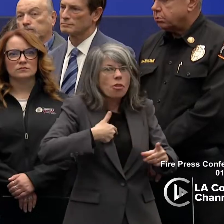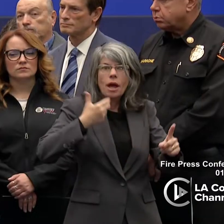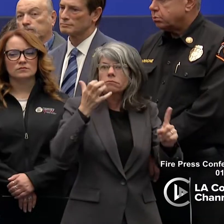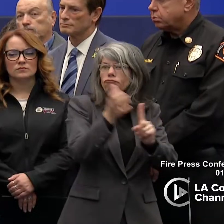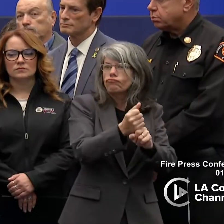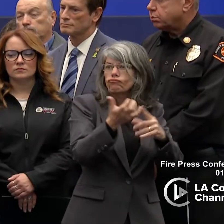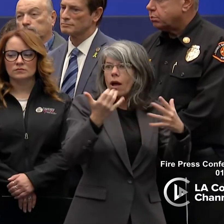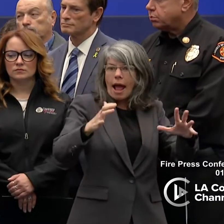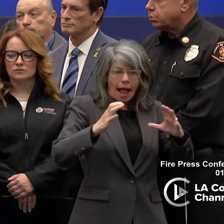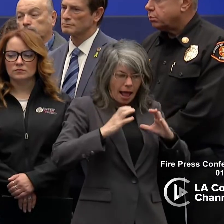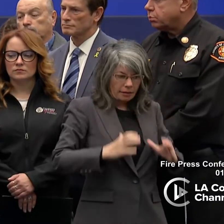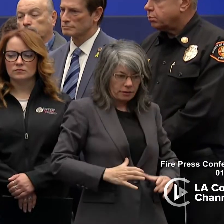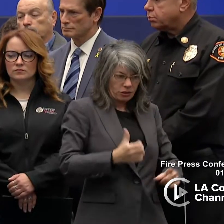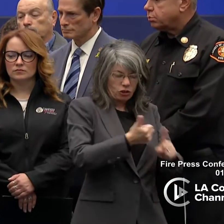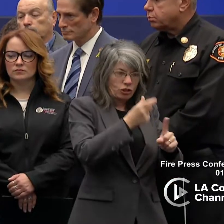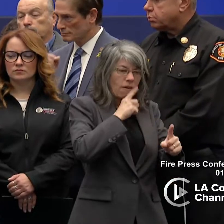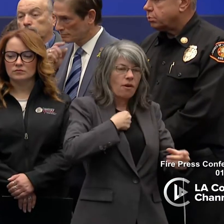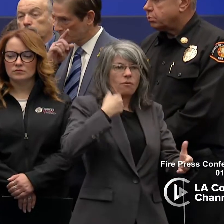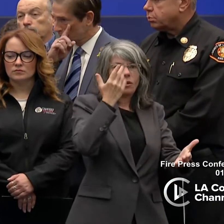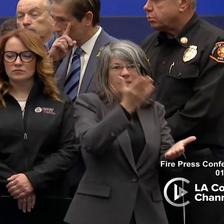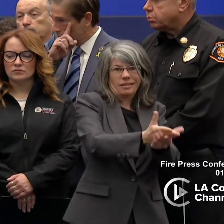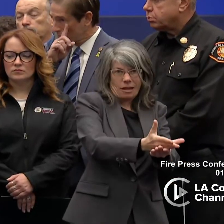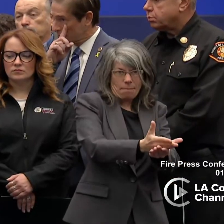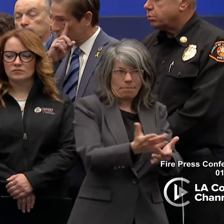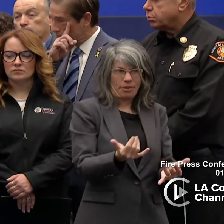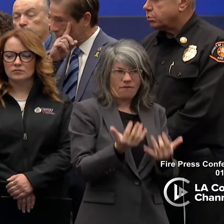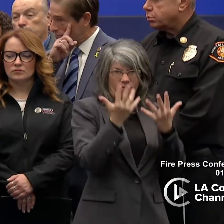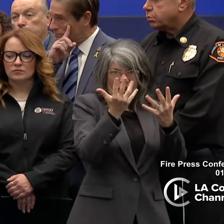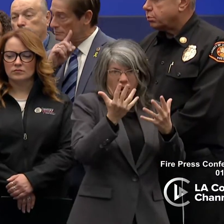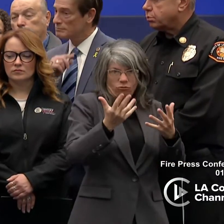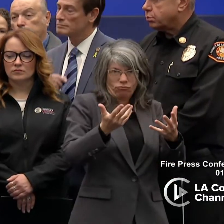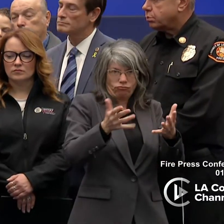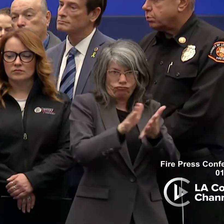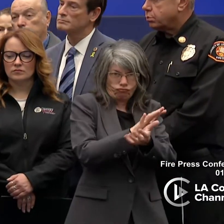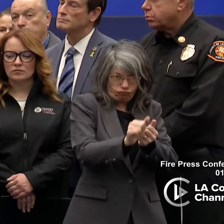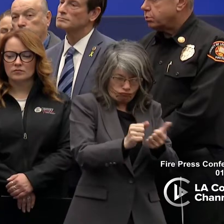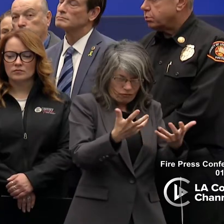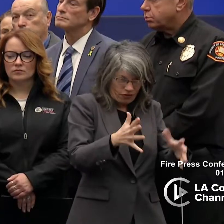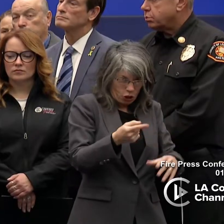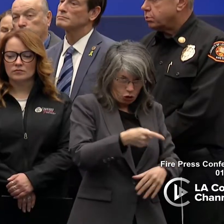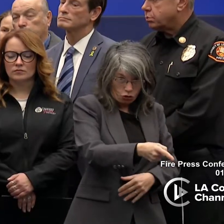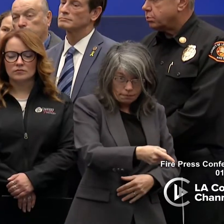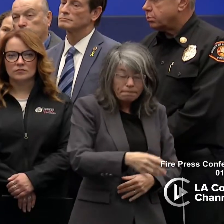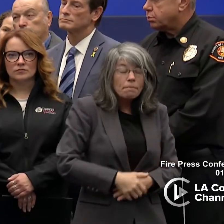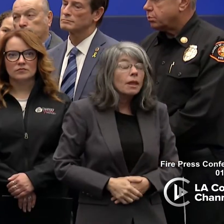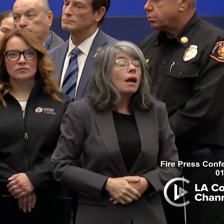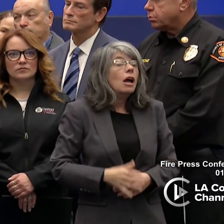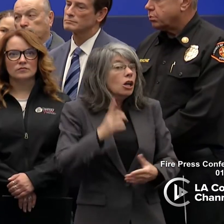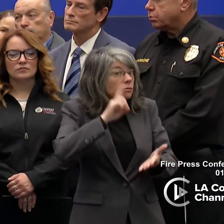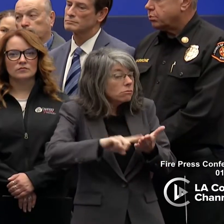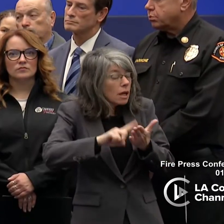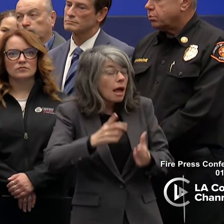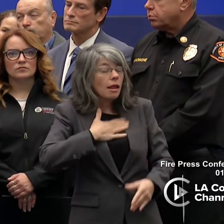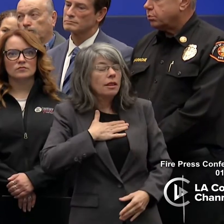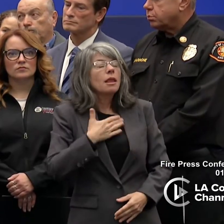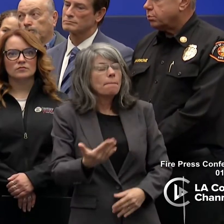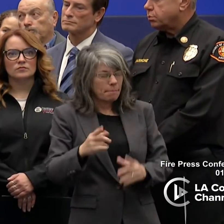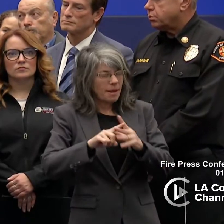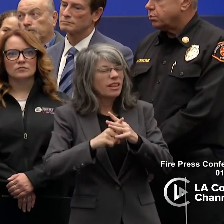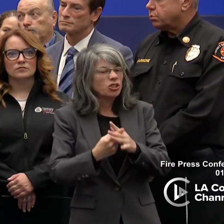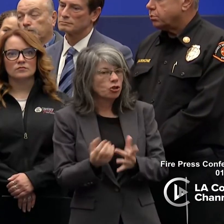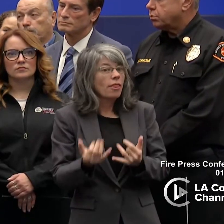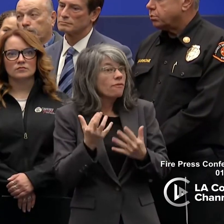and the citizen had already extinguished a nearby fire in a tree. During the investigation, the suspect admitted to starting the